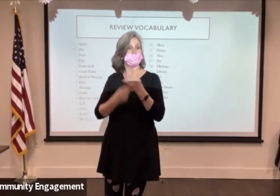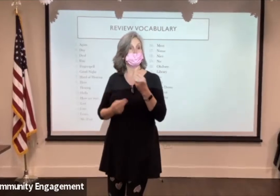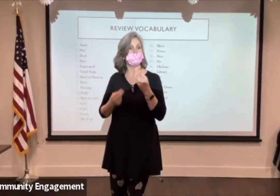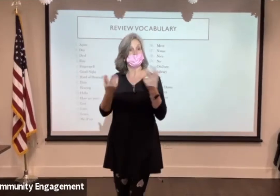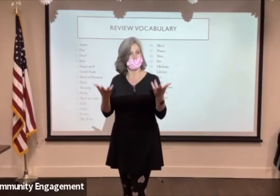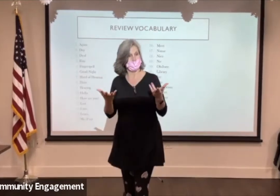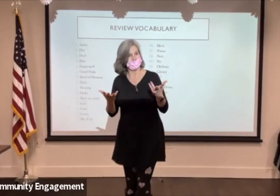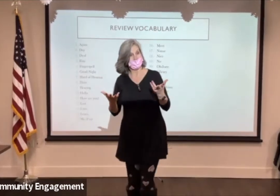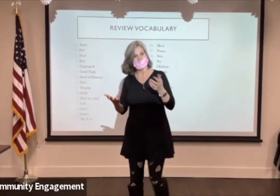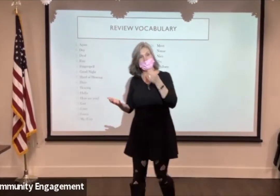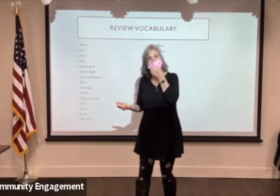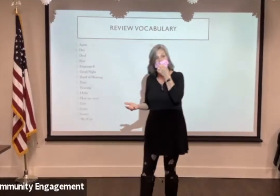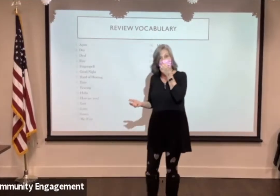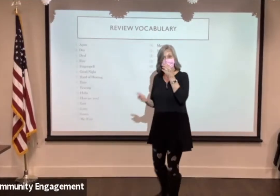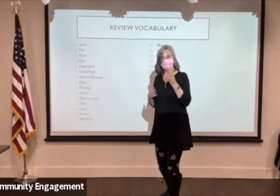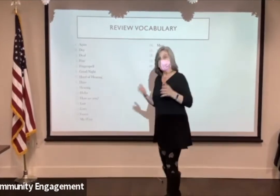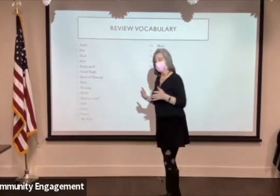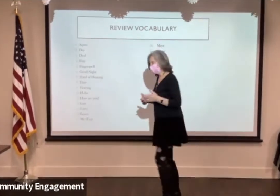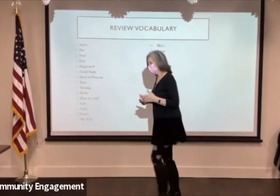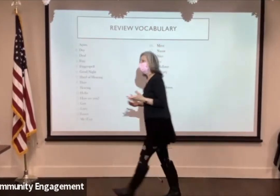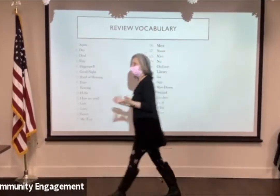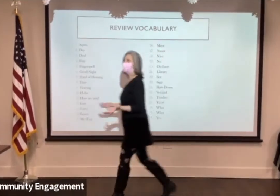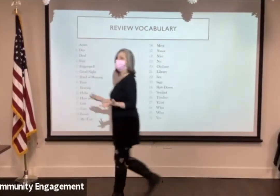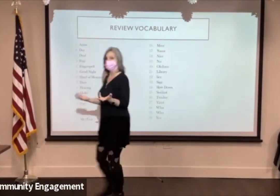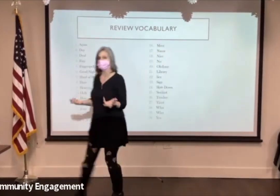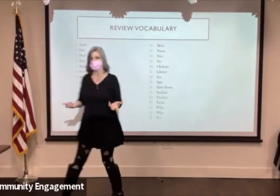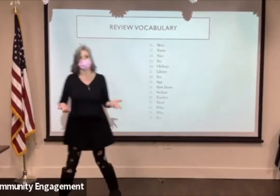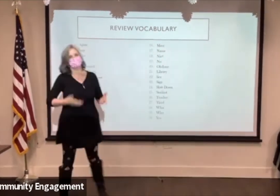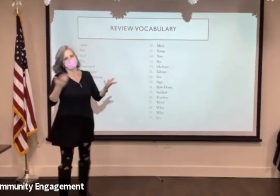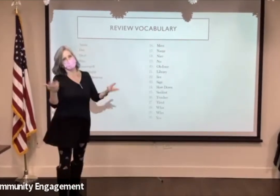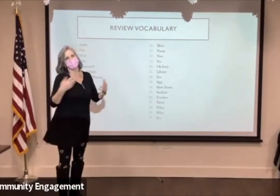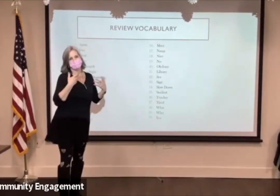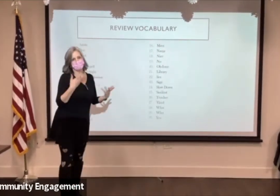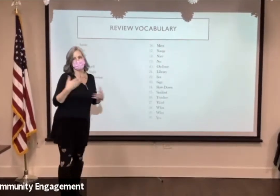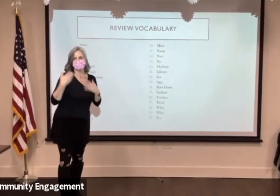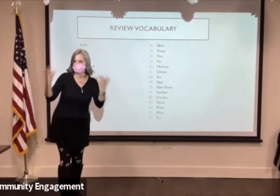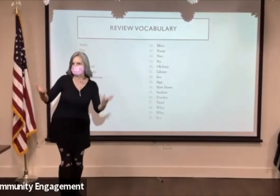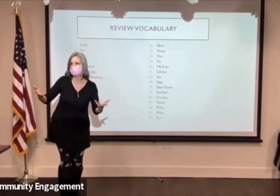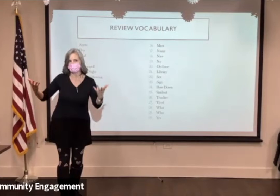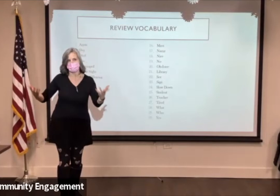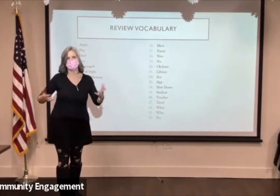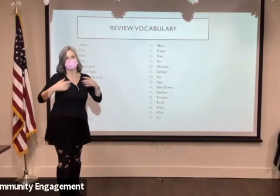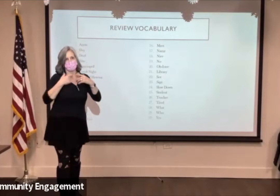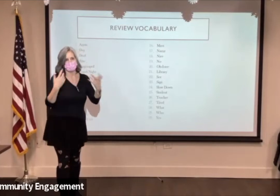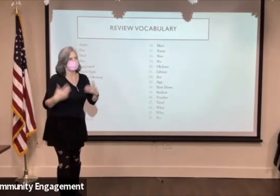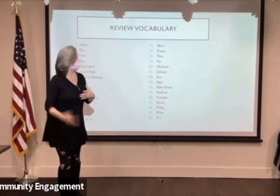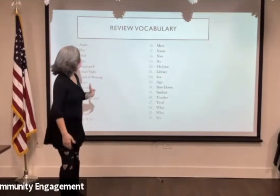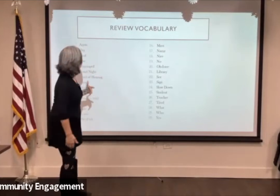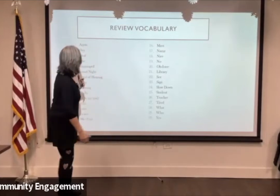because of the mode. Can't do that with any other language because it's all spoken and you can't speak twice out of the same vocal